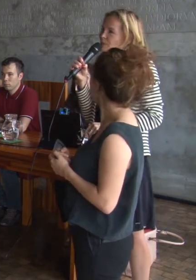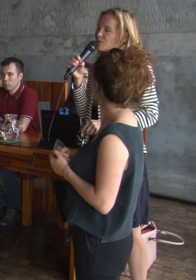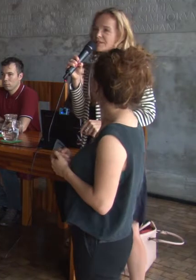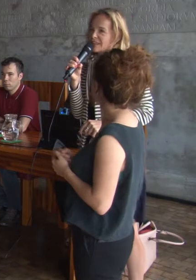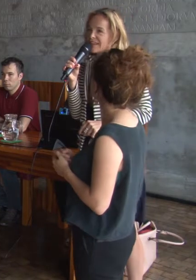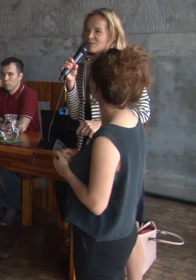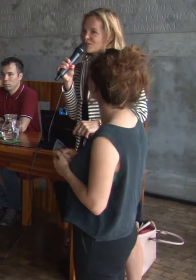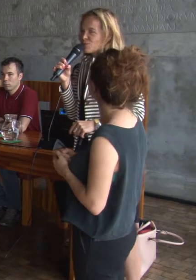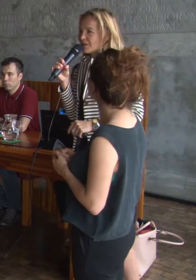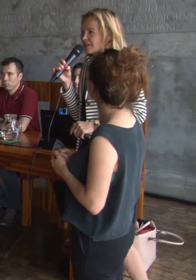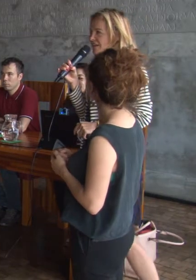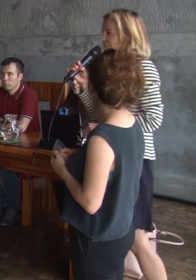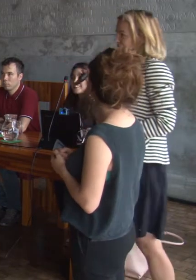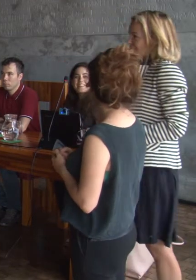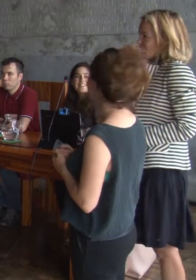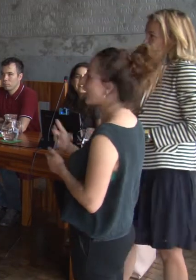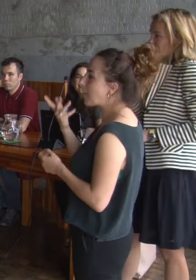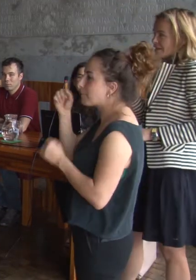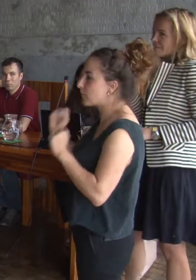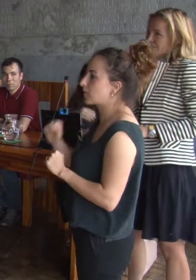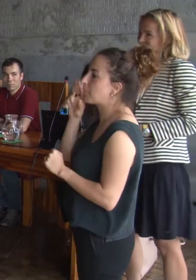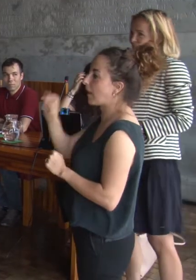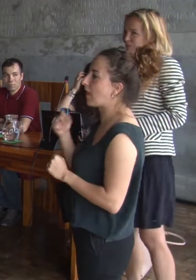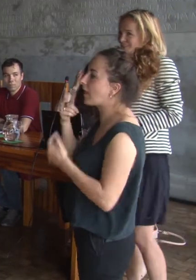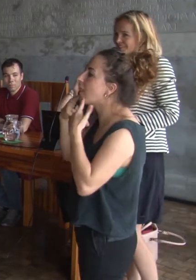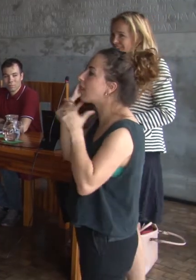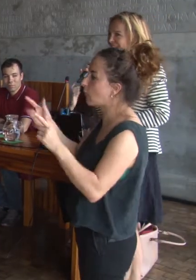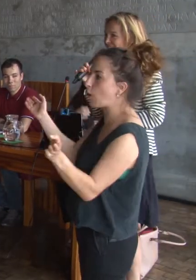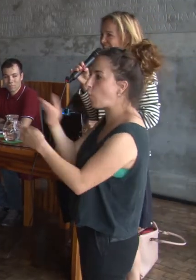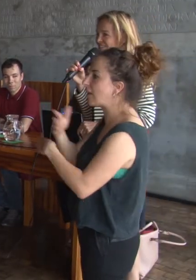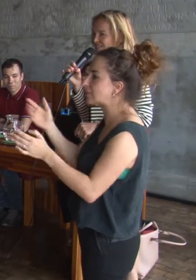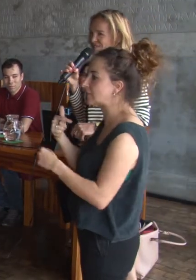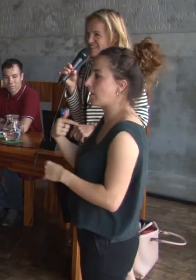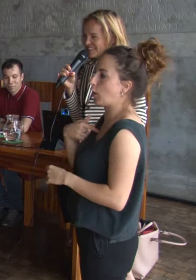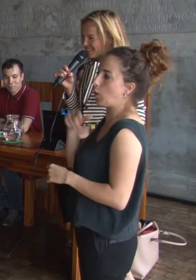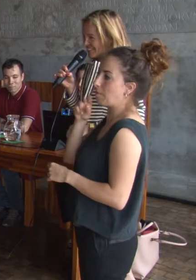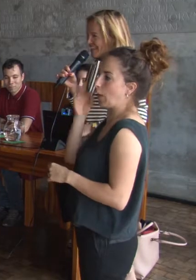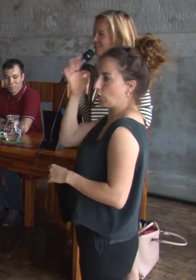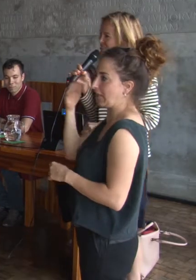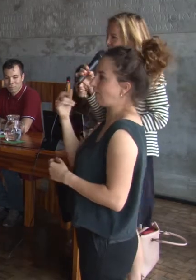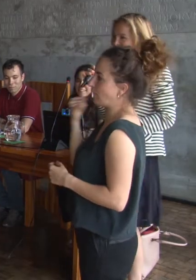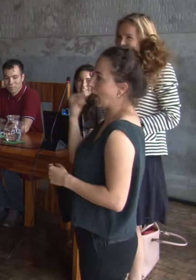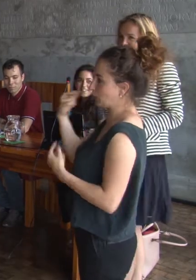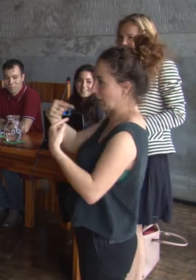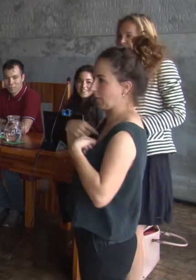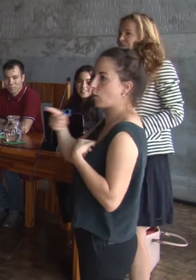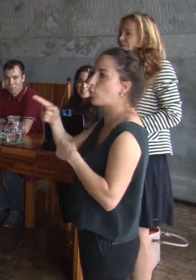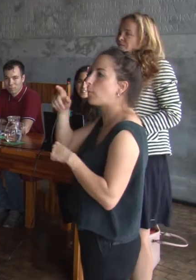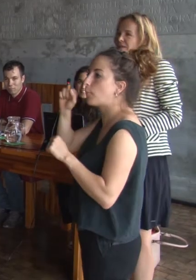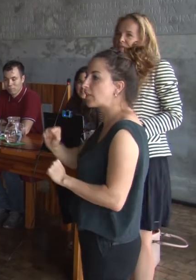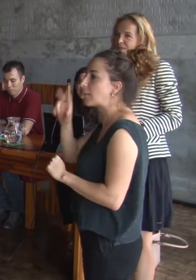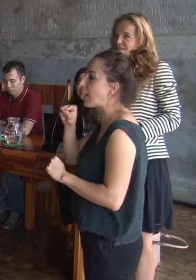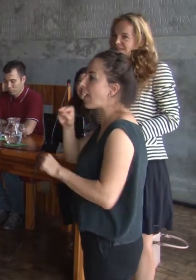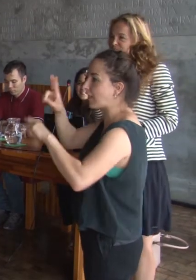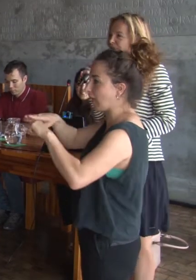You can speak whatever language you want. I'm speaking English just because it's easier for me. You can speak Italian.